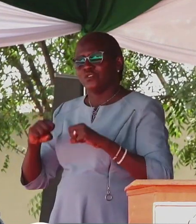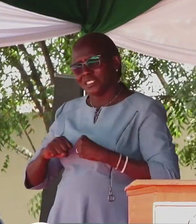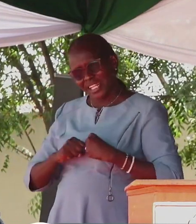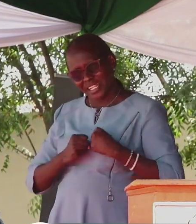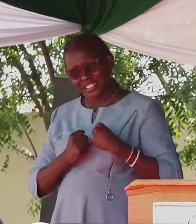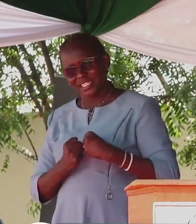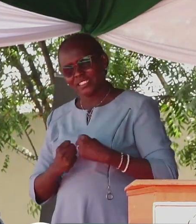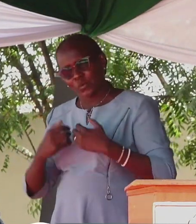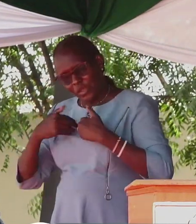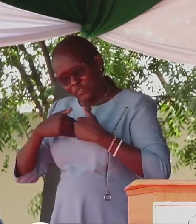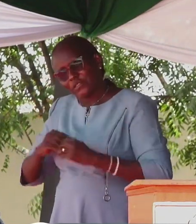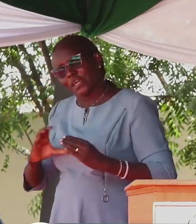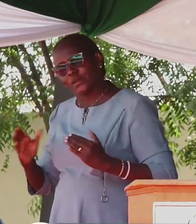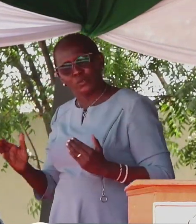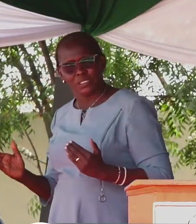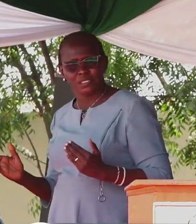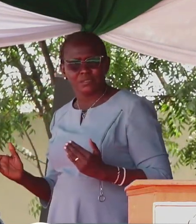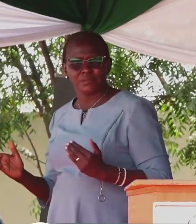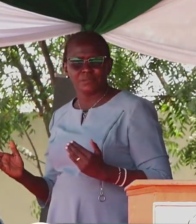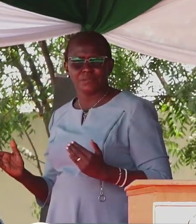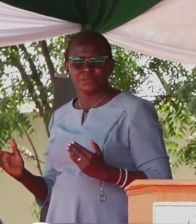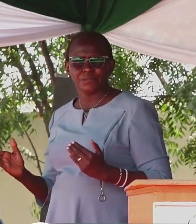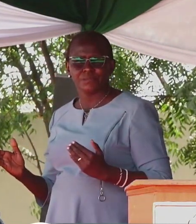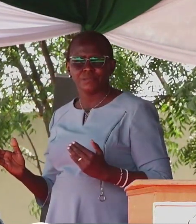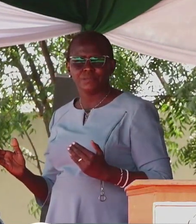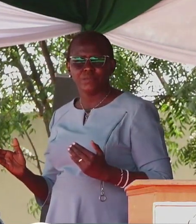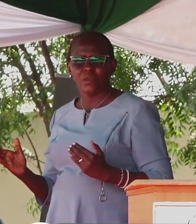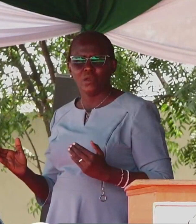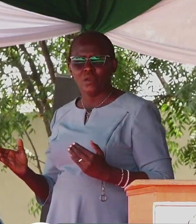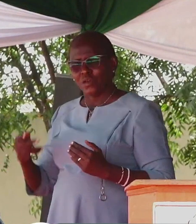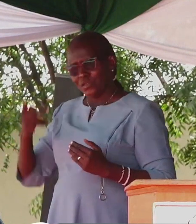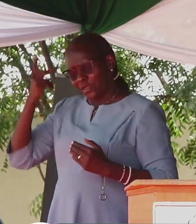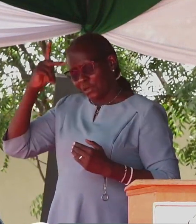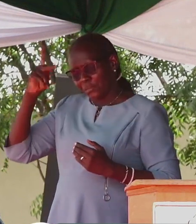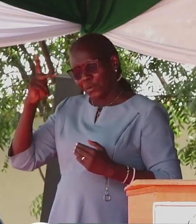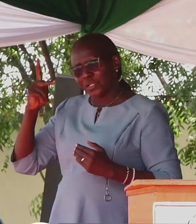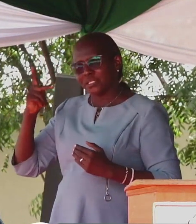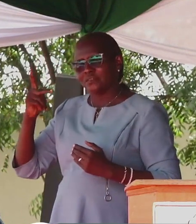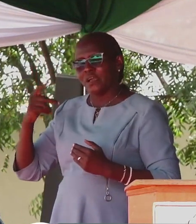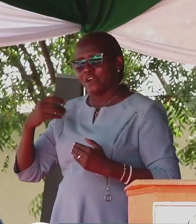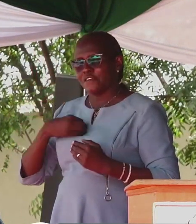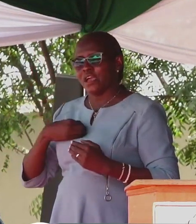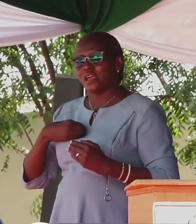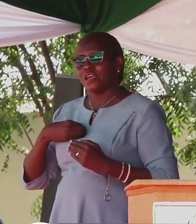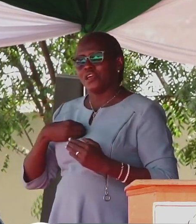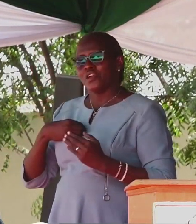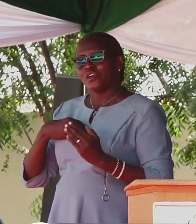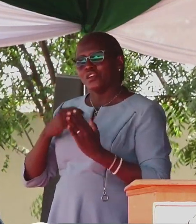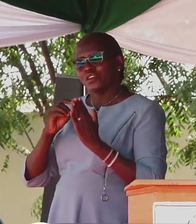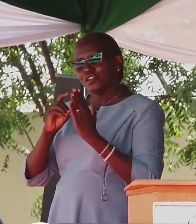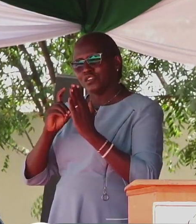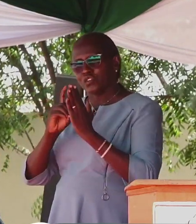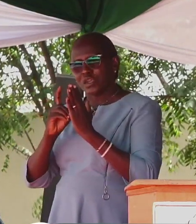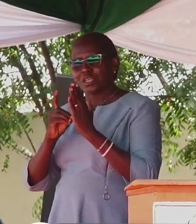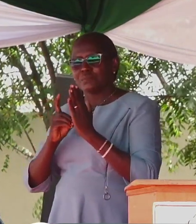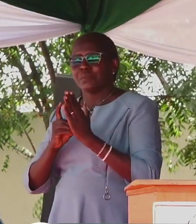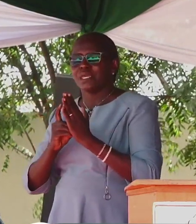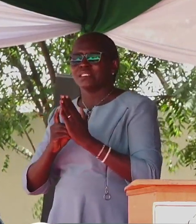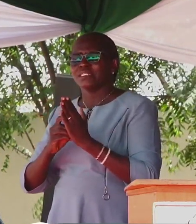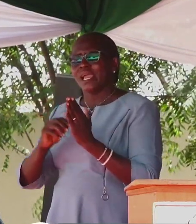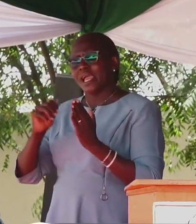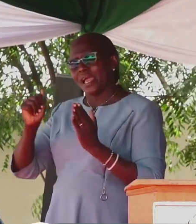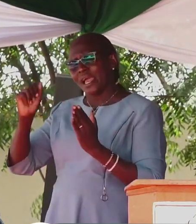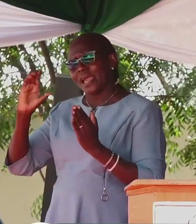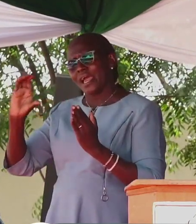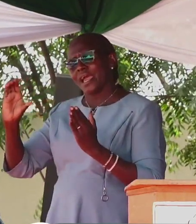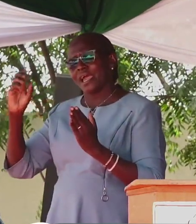that we have in the county. On policy, we have a number of policy documents. We have done an Early Childhood Education Act. We